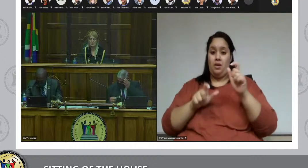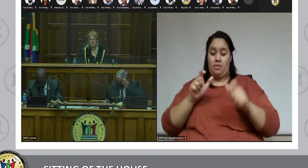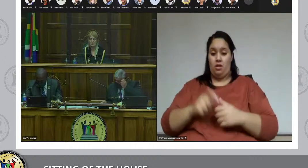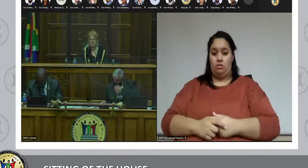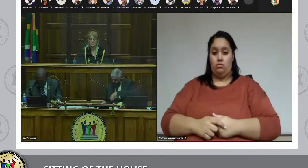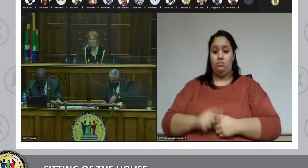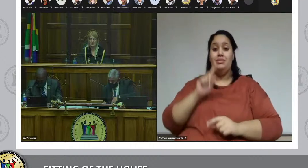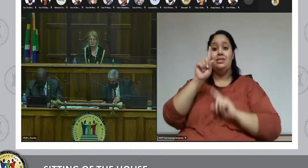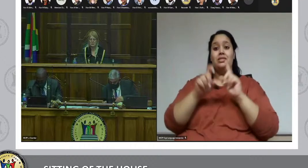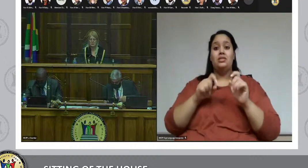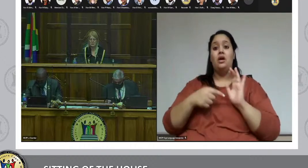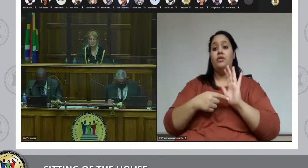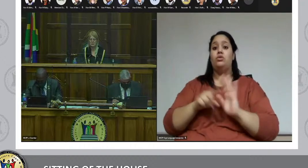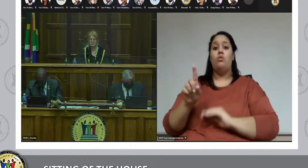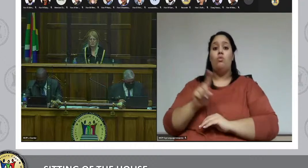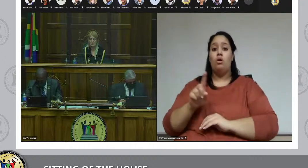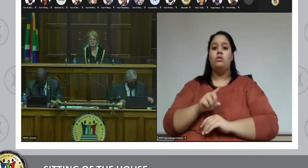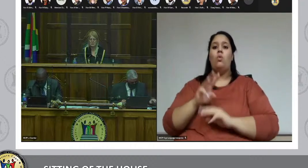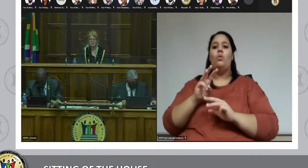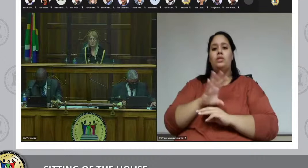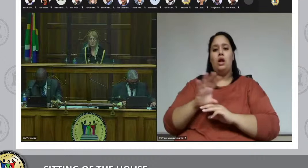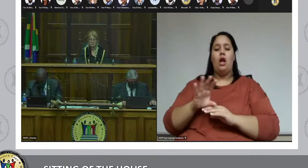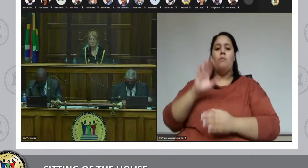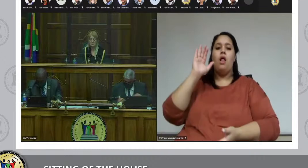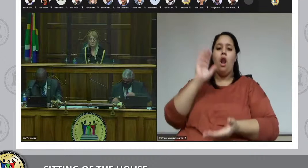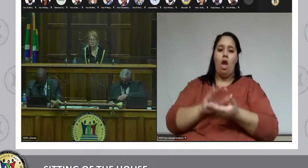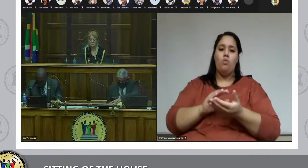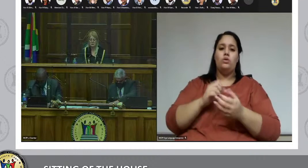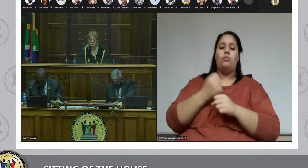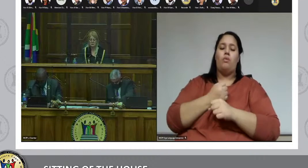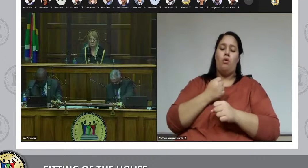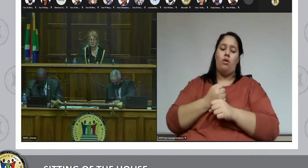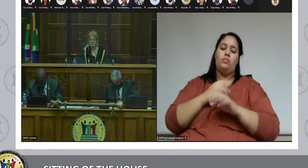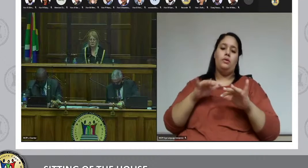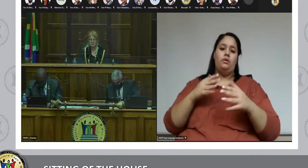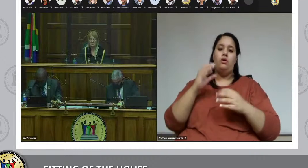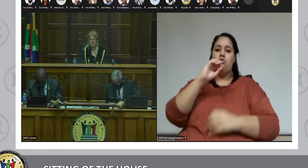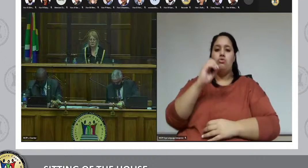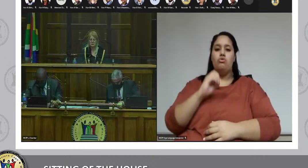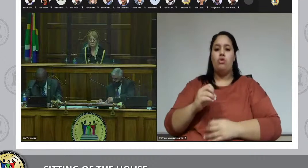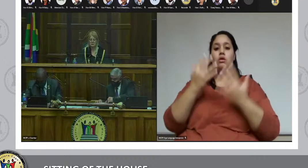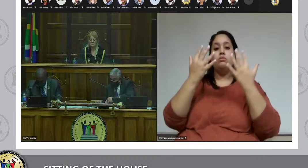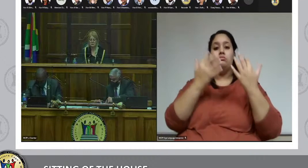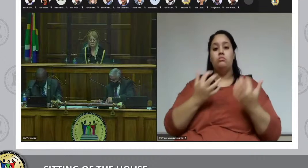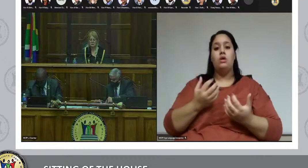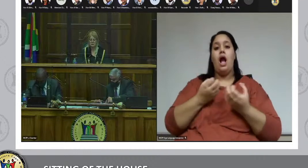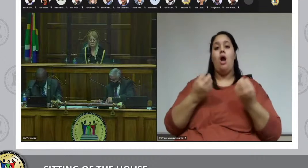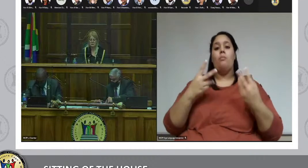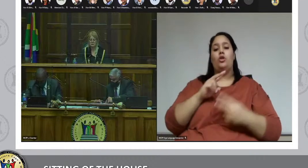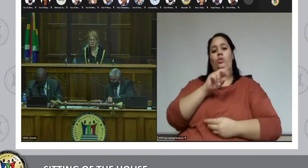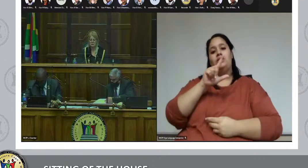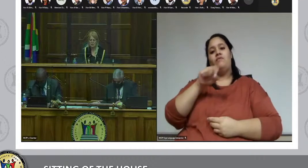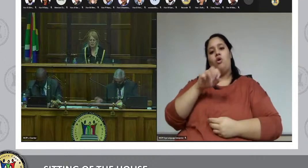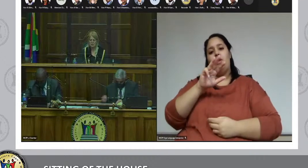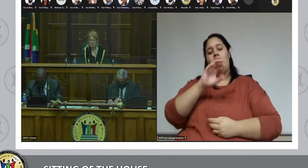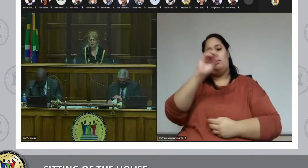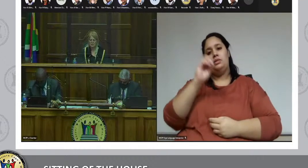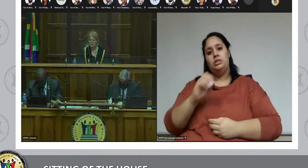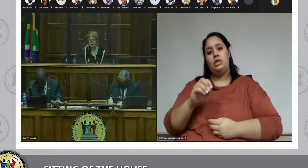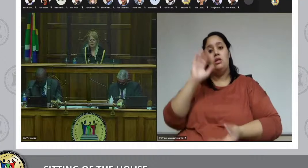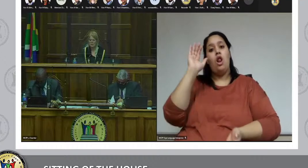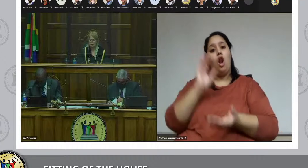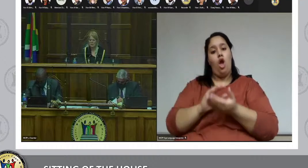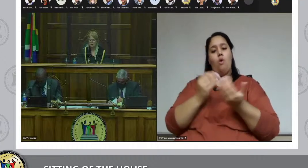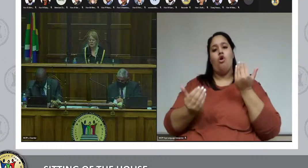also reveals that the Western Cape holds the lowest expanded unemployment rate in the country at 27.9%, and that we have the lowest number